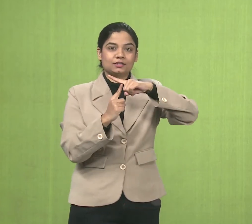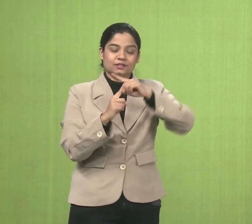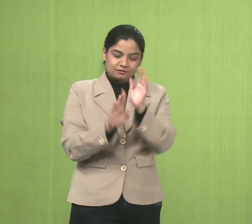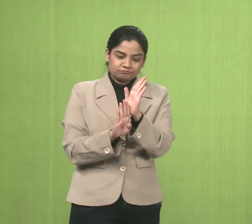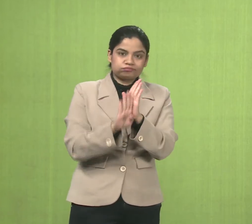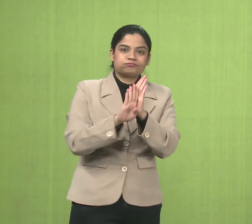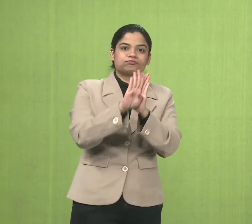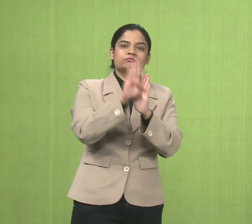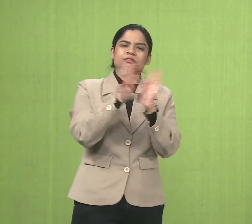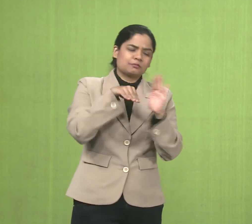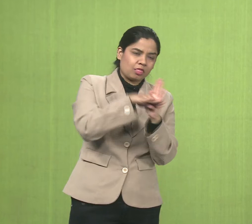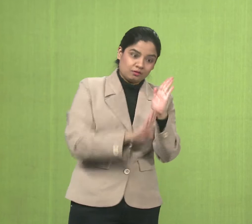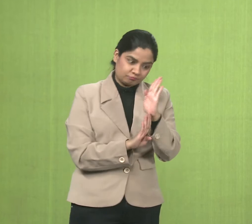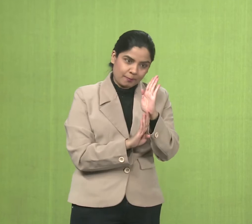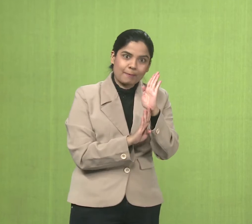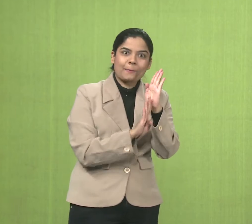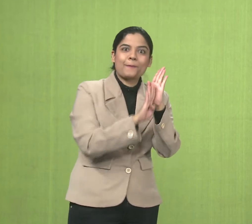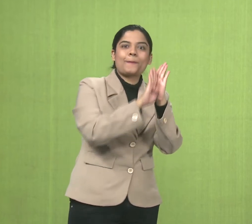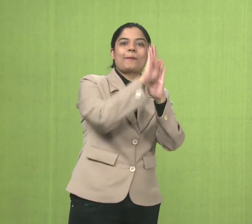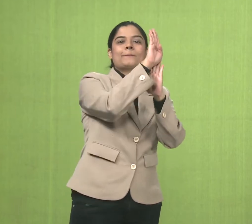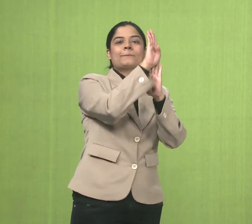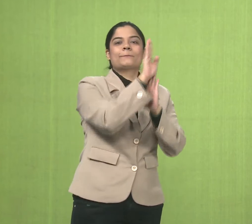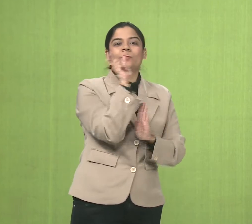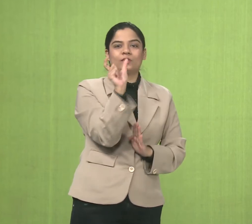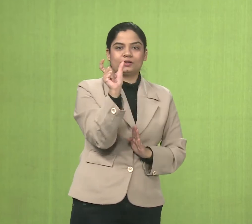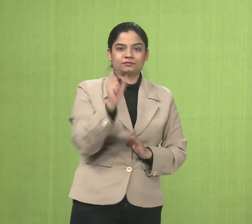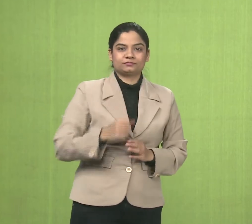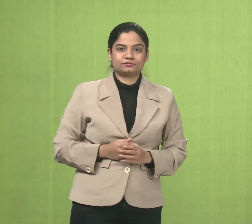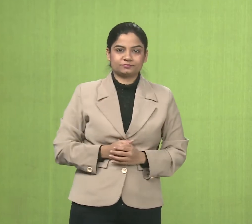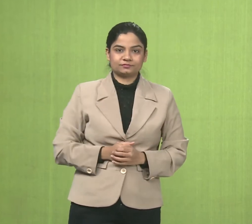Development is a process that creates growth, a positive change.